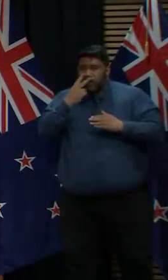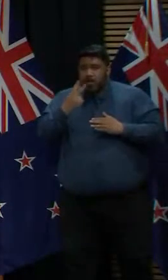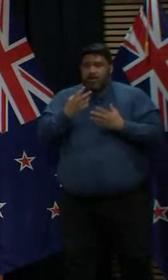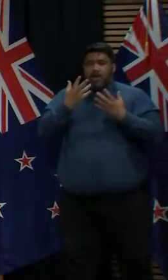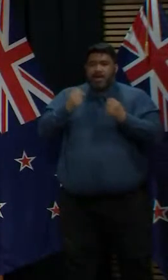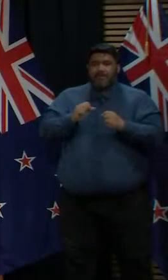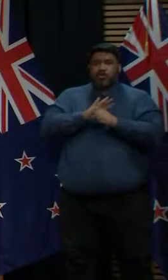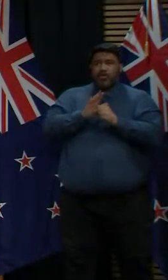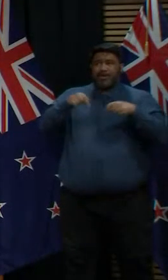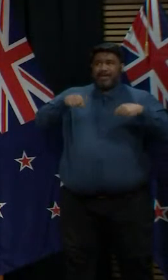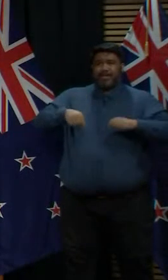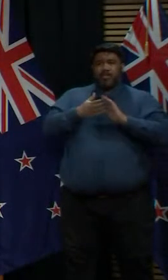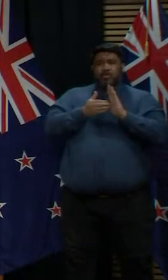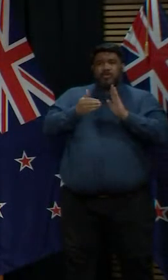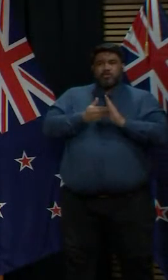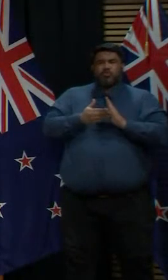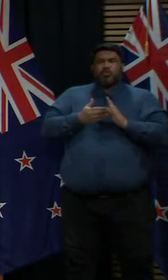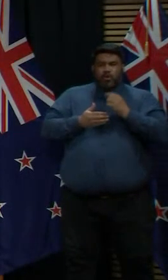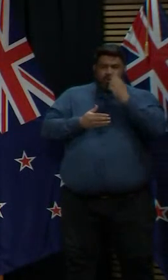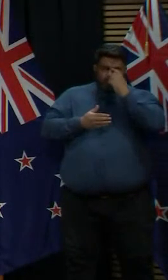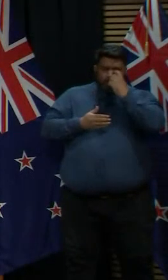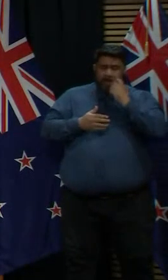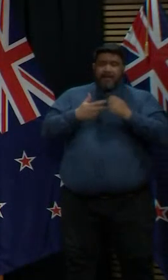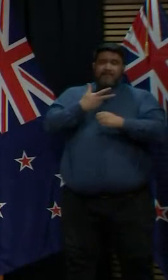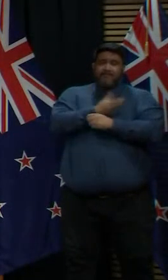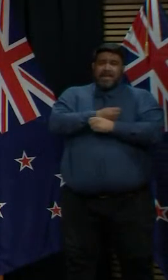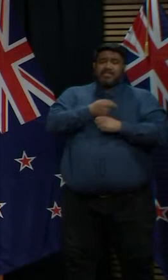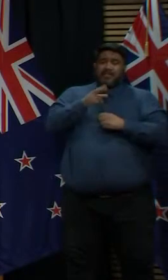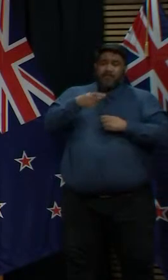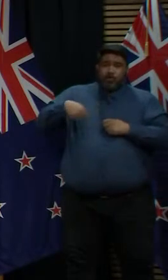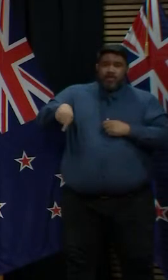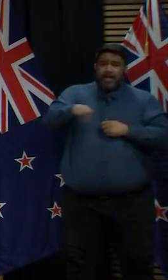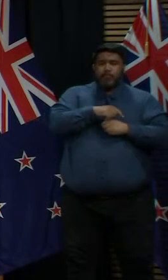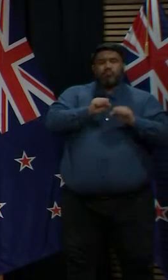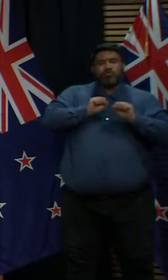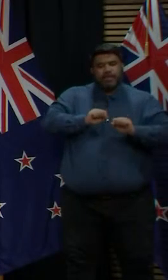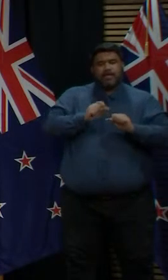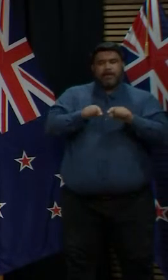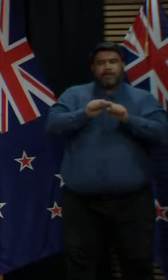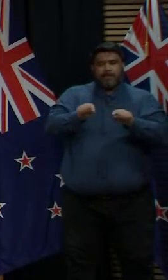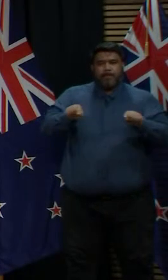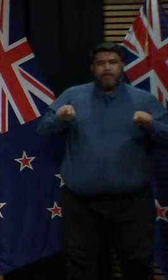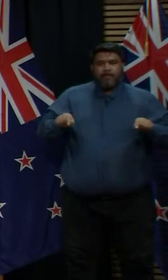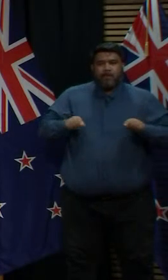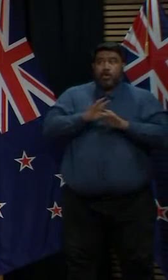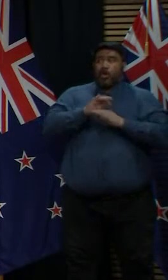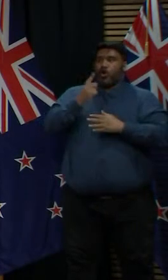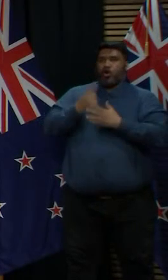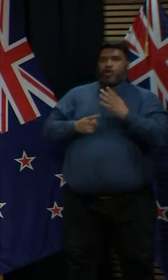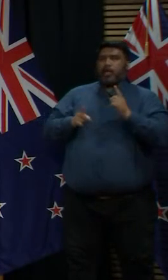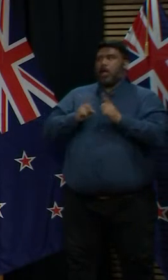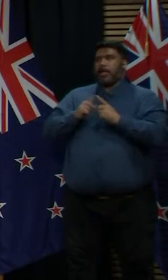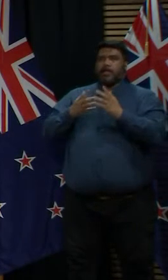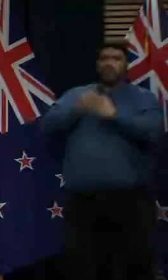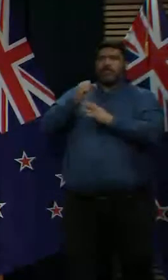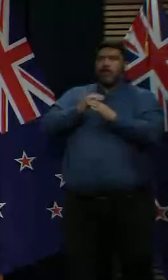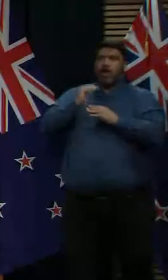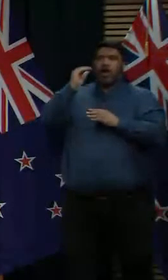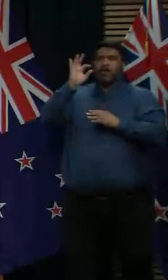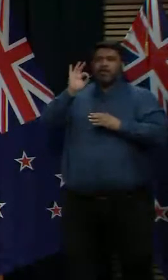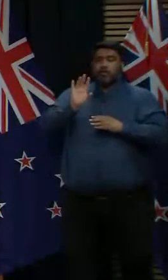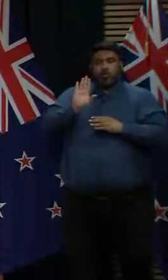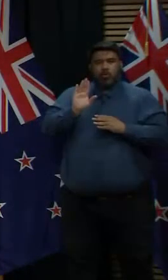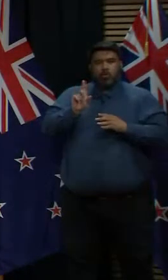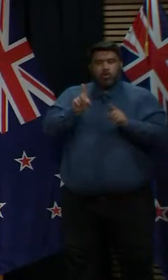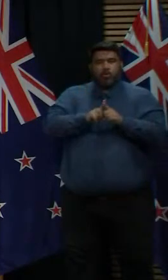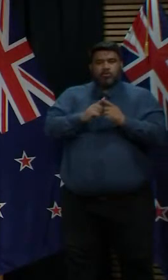the vaccine actually for that age group is about protection for that age group, not just about whether or not it helps us achieve high rates. I'll